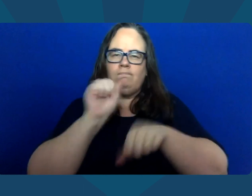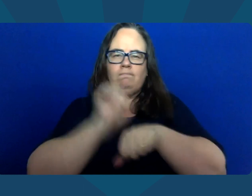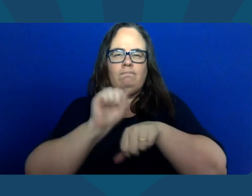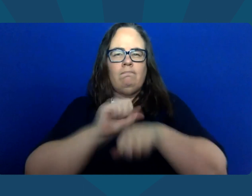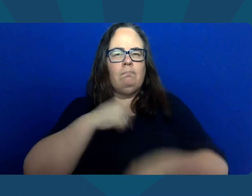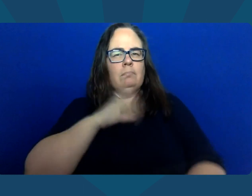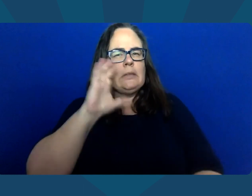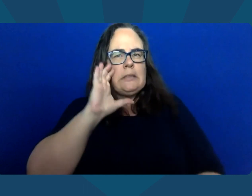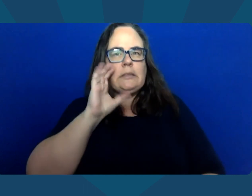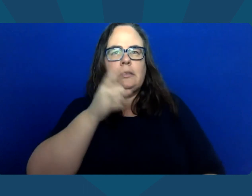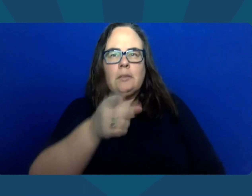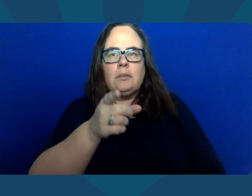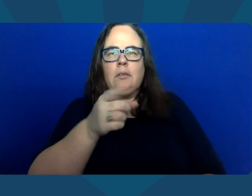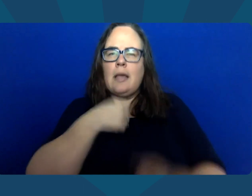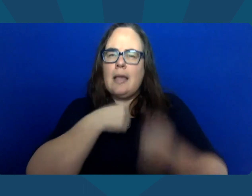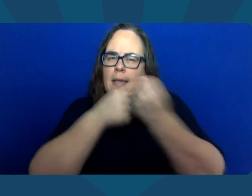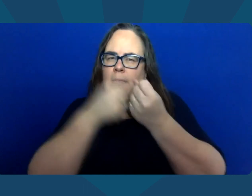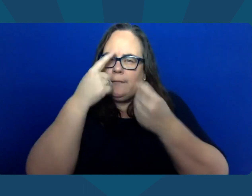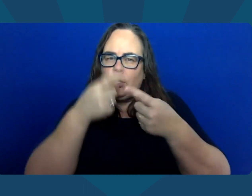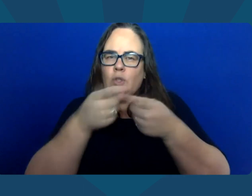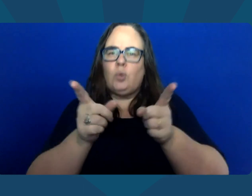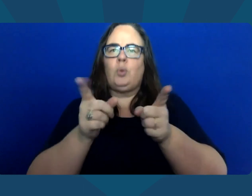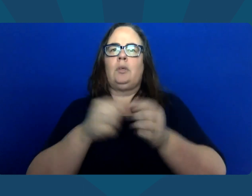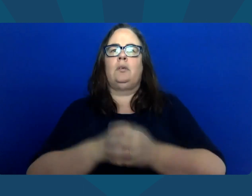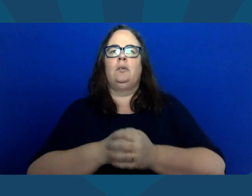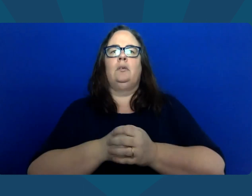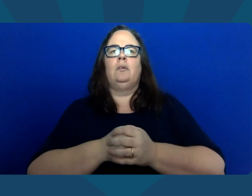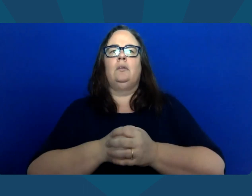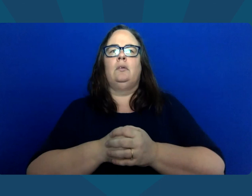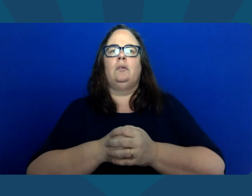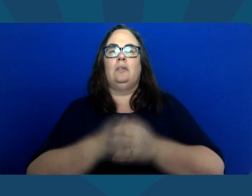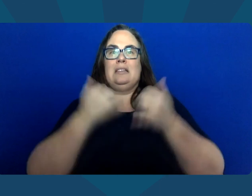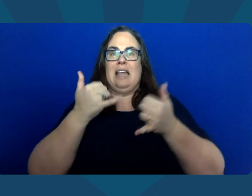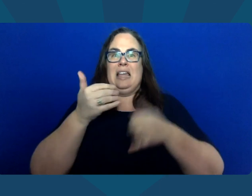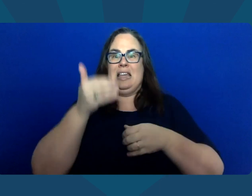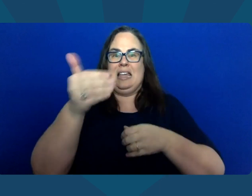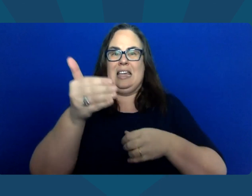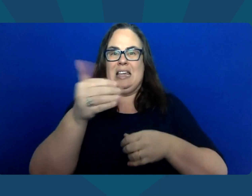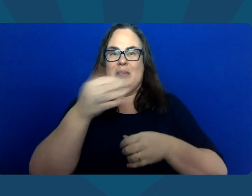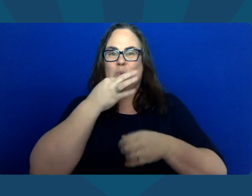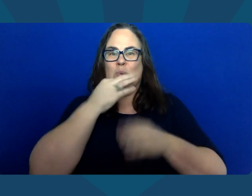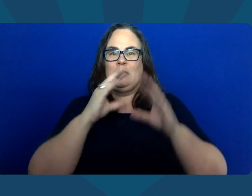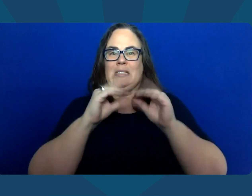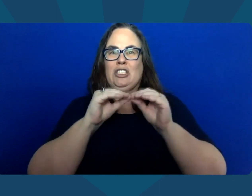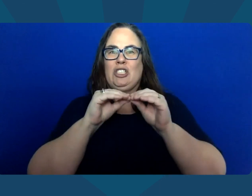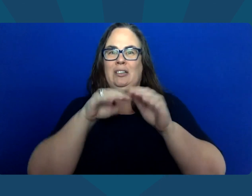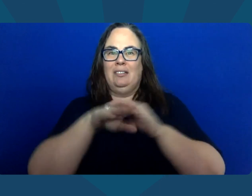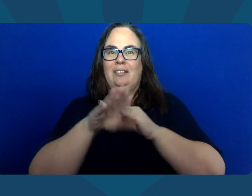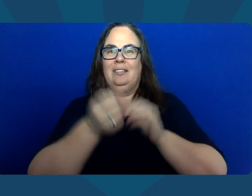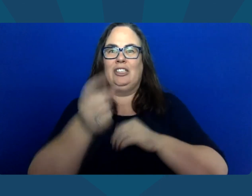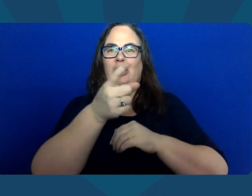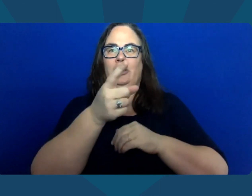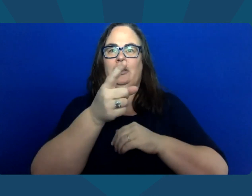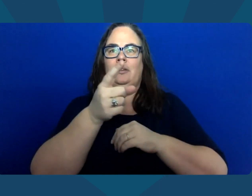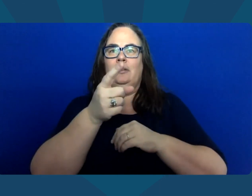continue working hard to listen and to advocate for all of you. As we enter session next